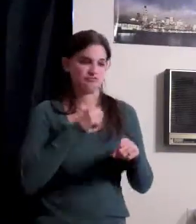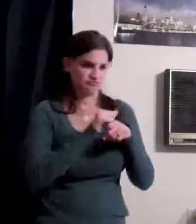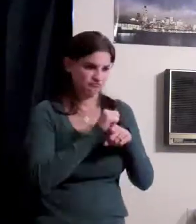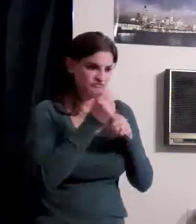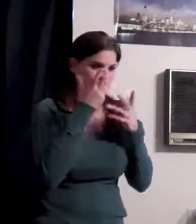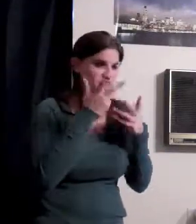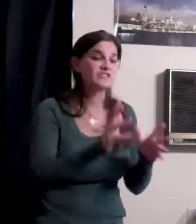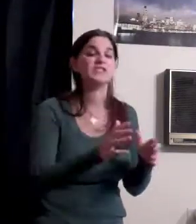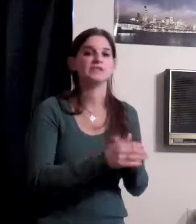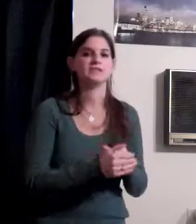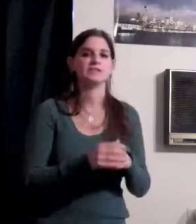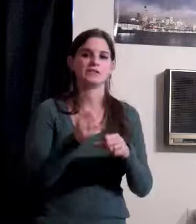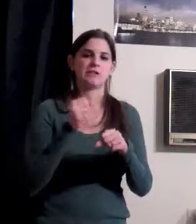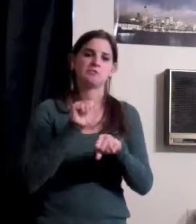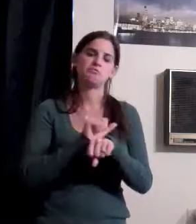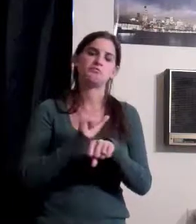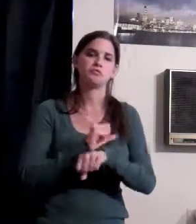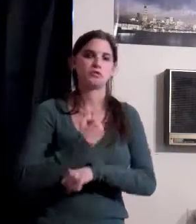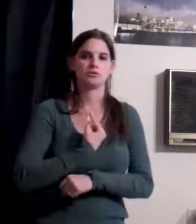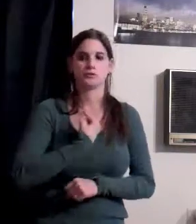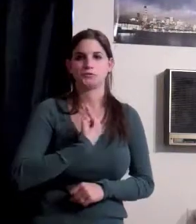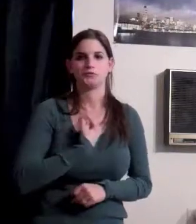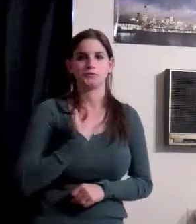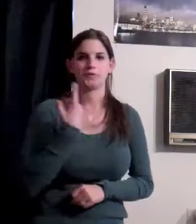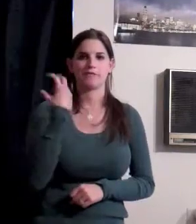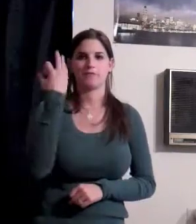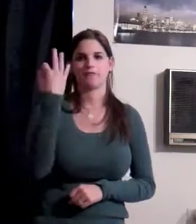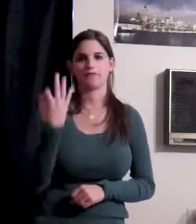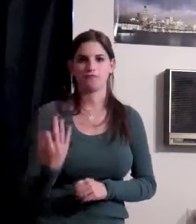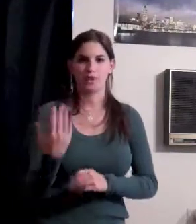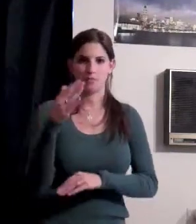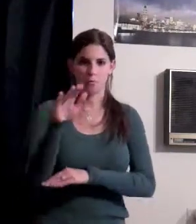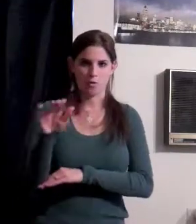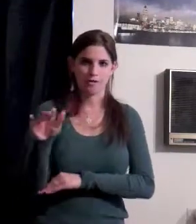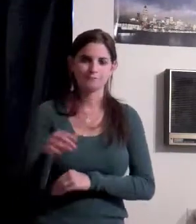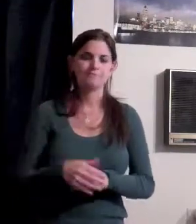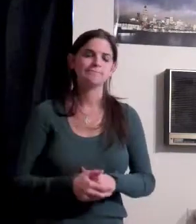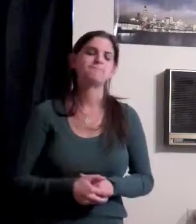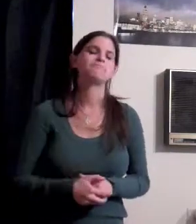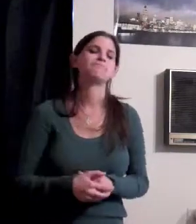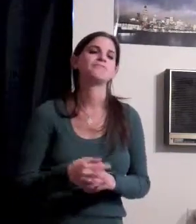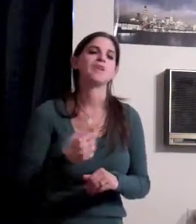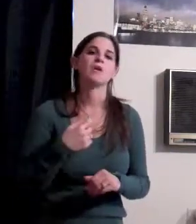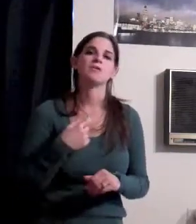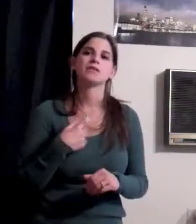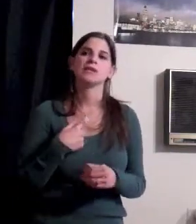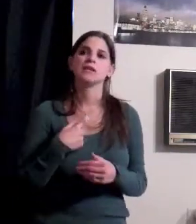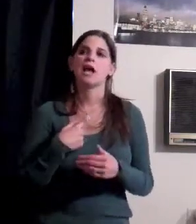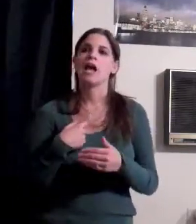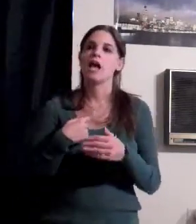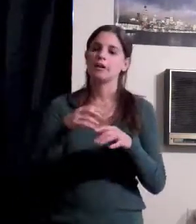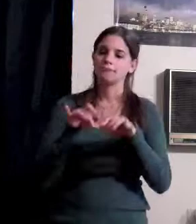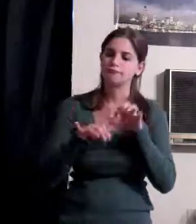Every Friday morning, I was at the gift shop. While ringing in hospital staff's tic-tacs, I'd casually ask, what do you do?